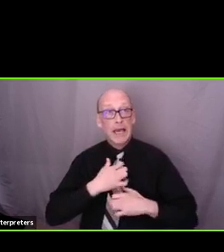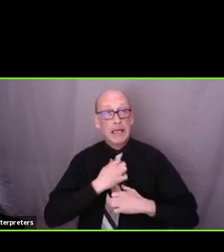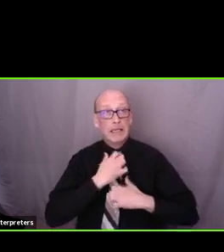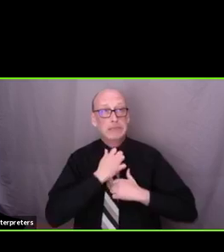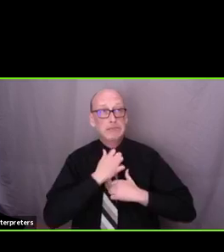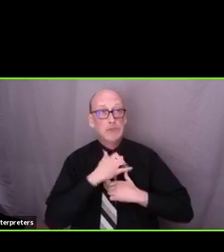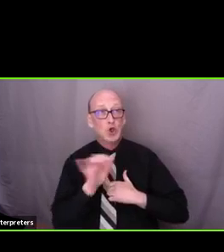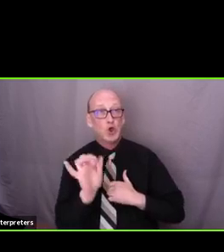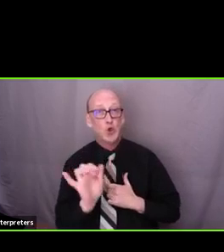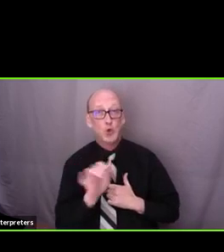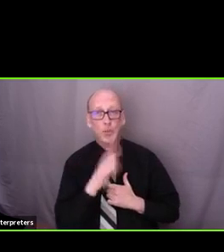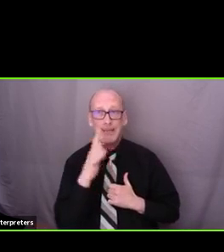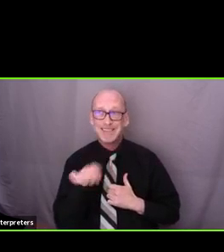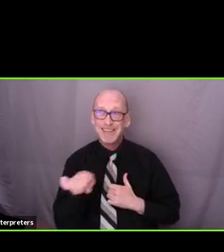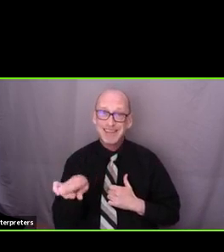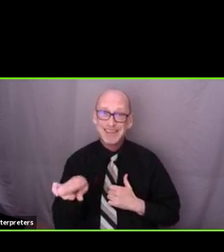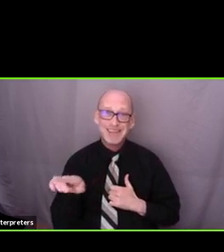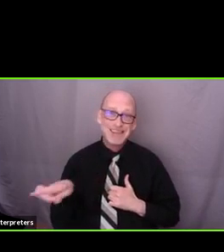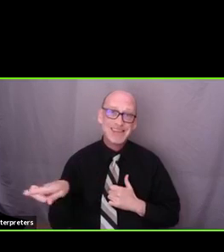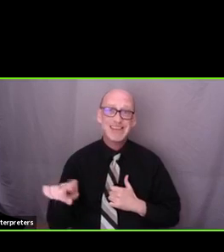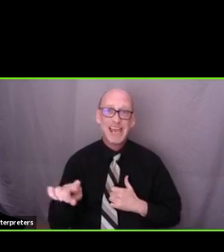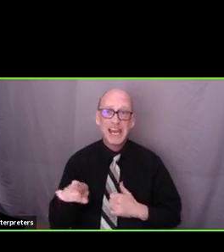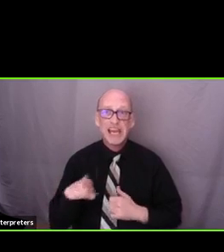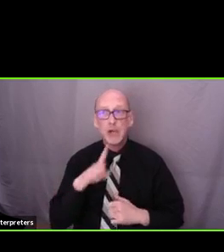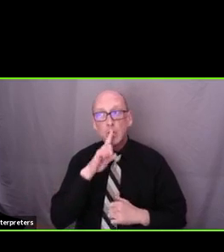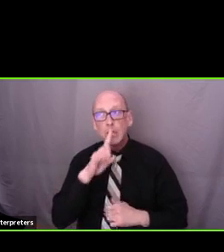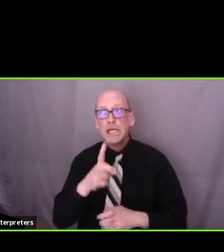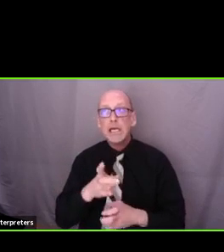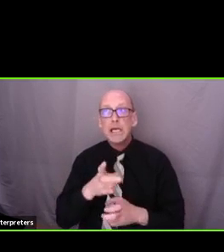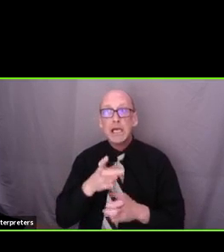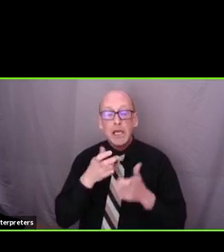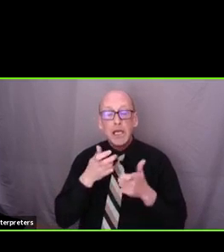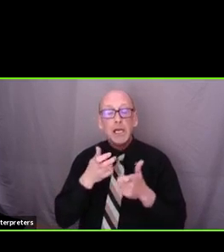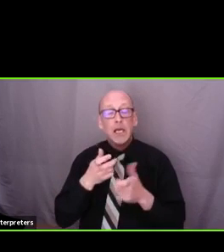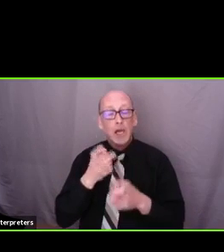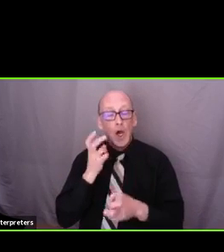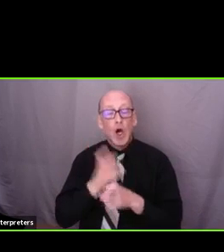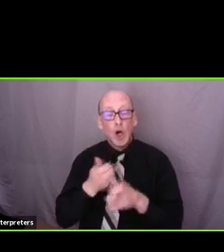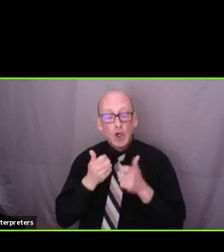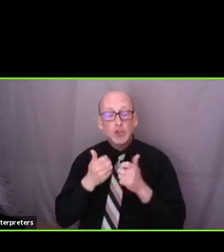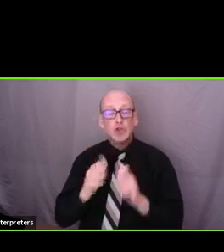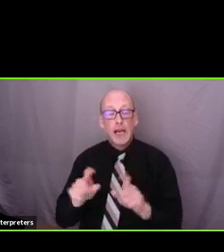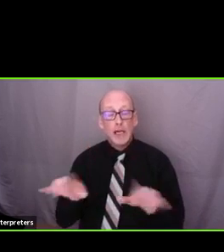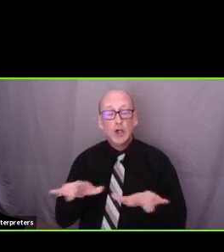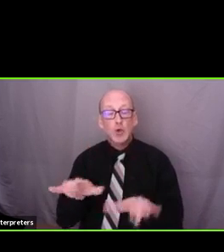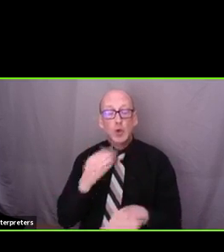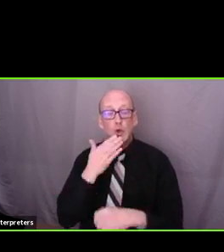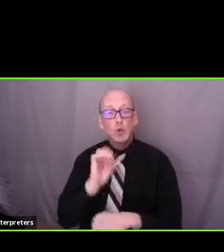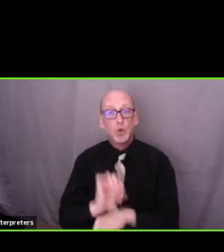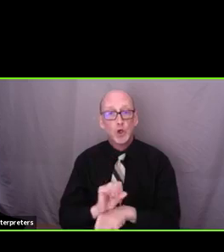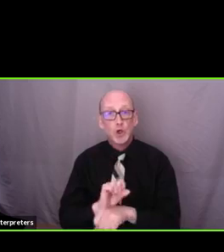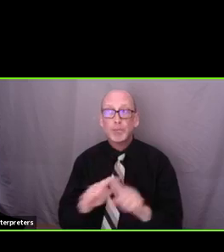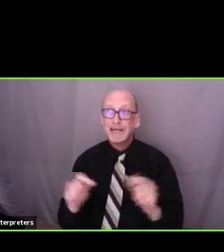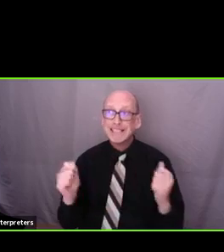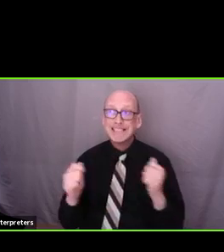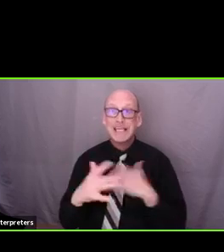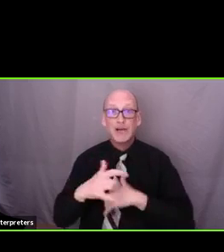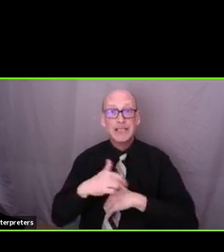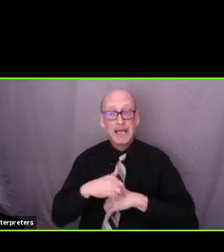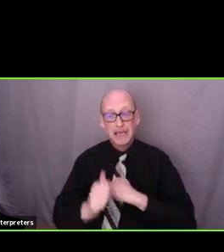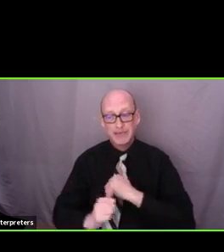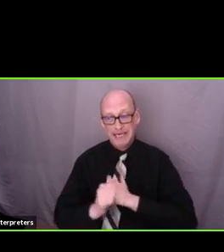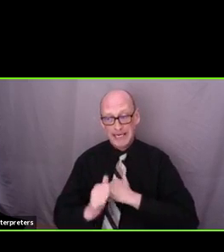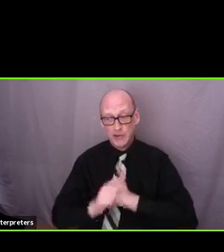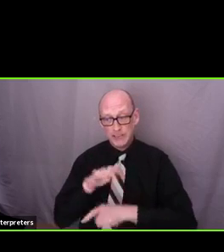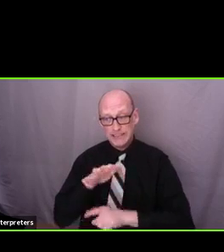because they're trying really hard and they're doing really great work. But it is it's a scary time, and it's a dangerous setting if you don't